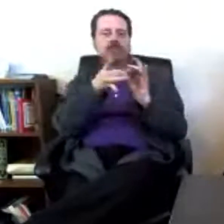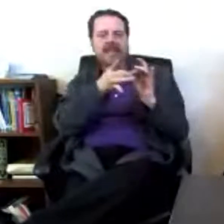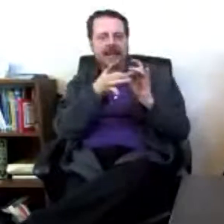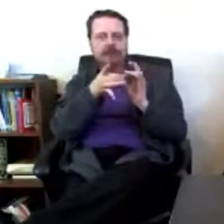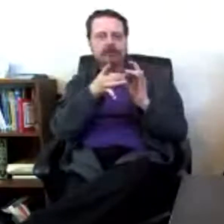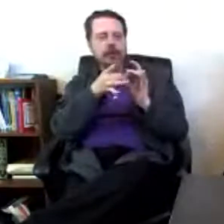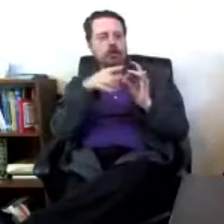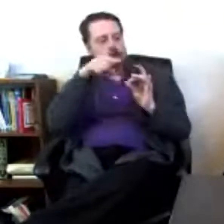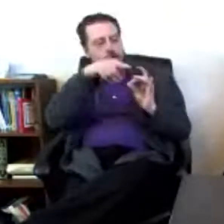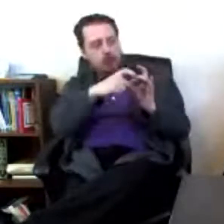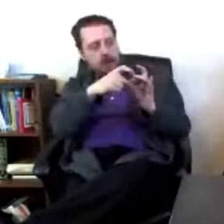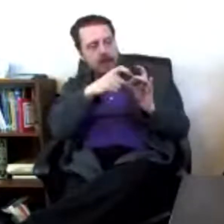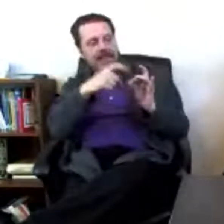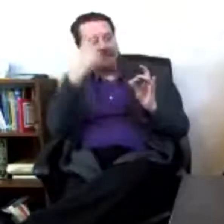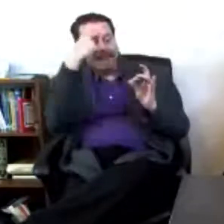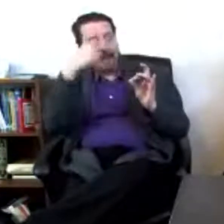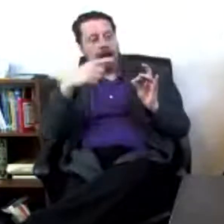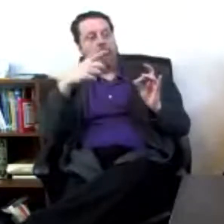ascribe to me.